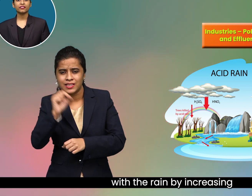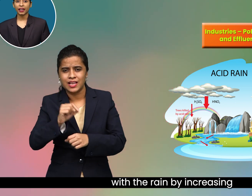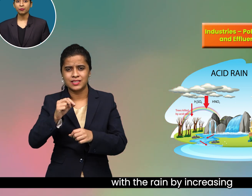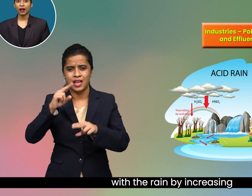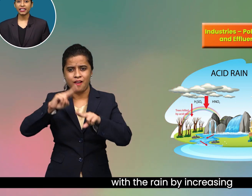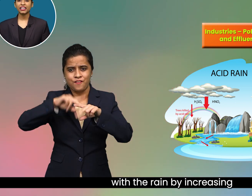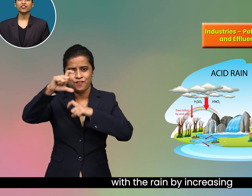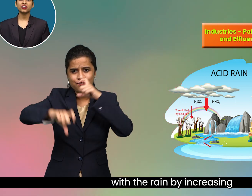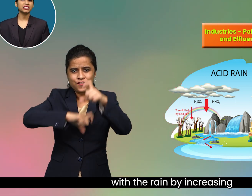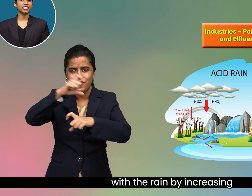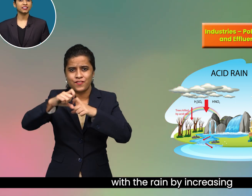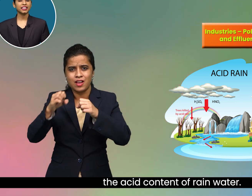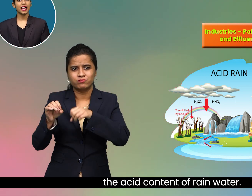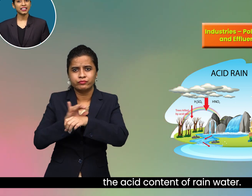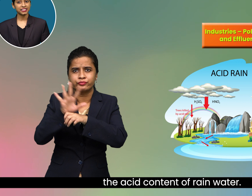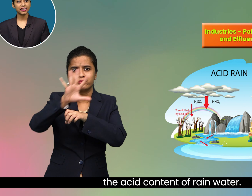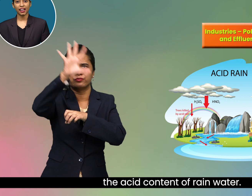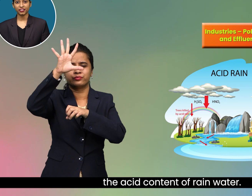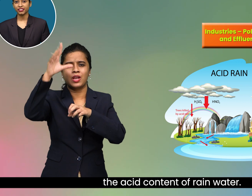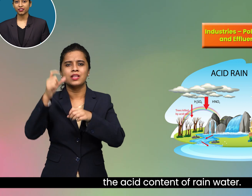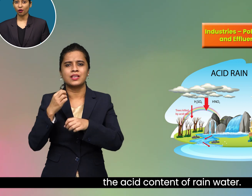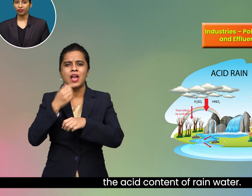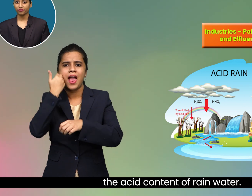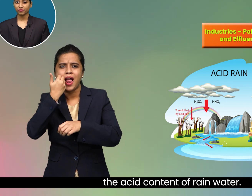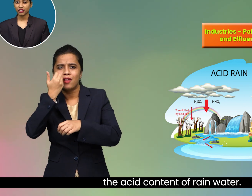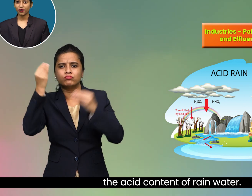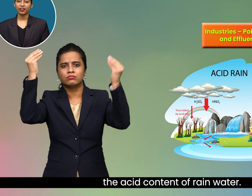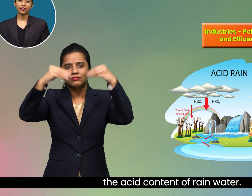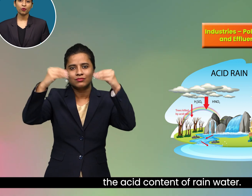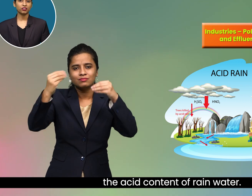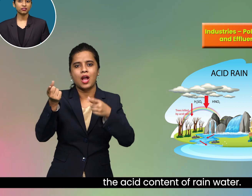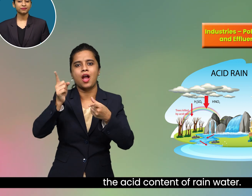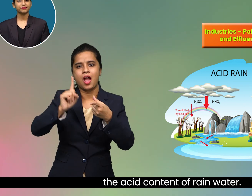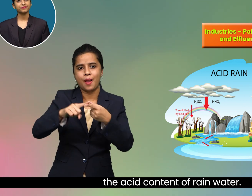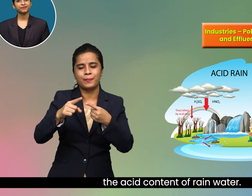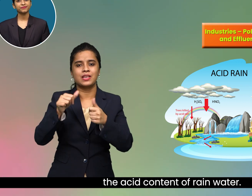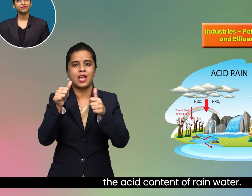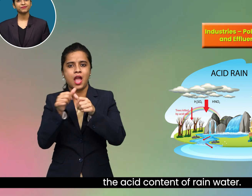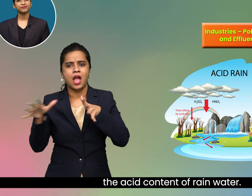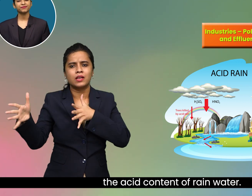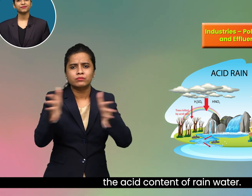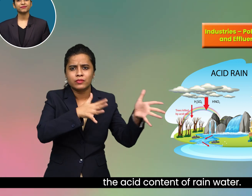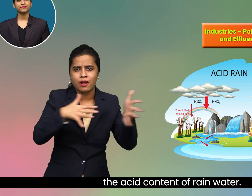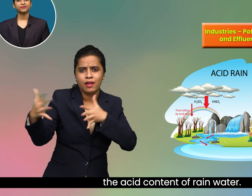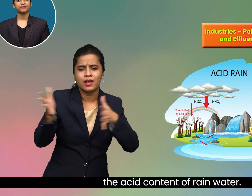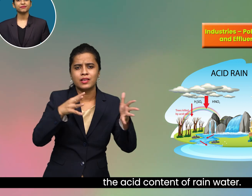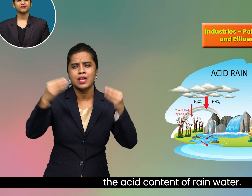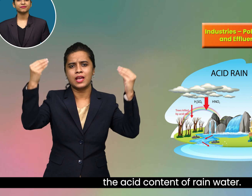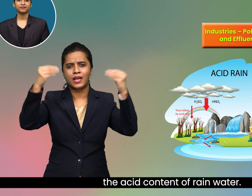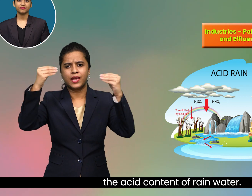with the rain by increasing the acid content of rainwater.